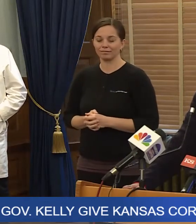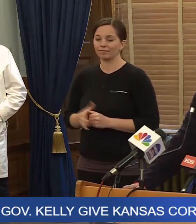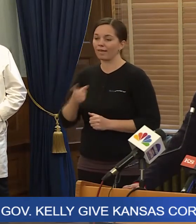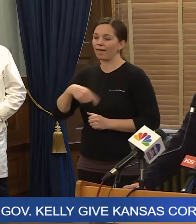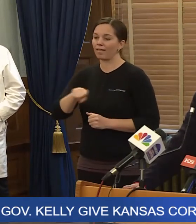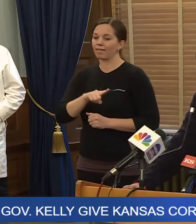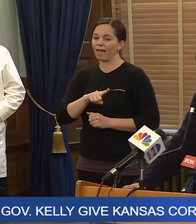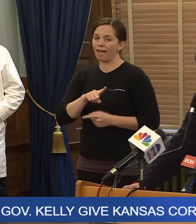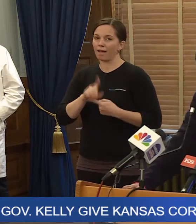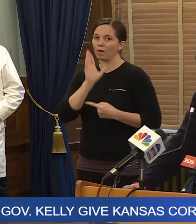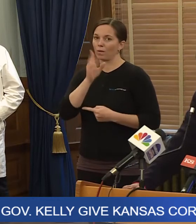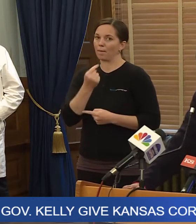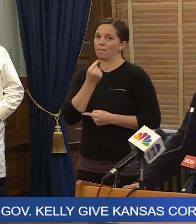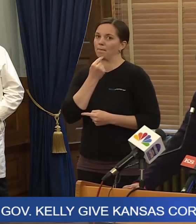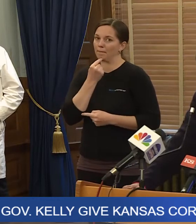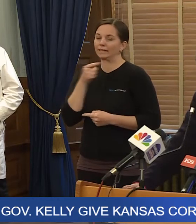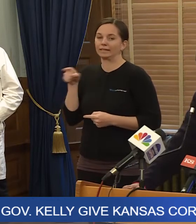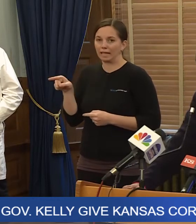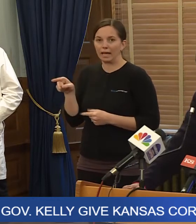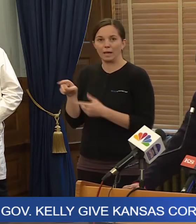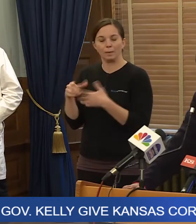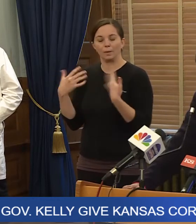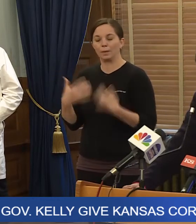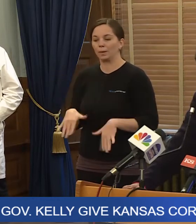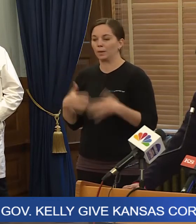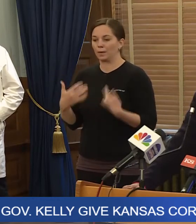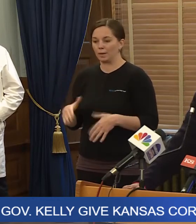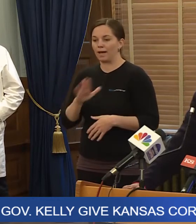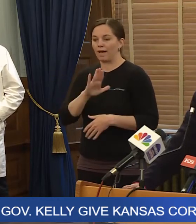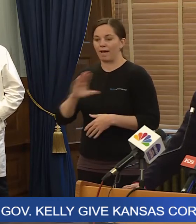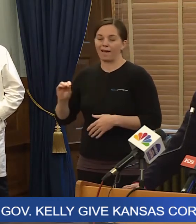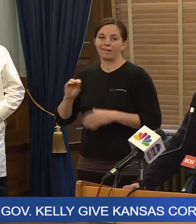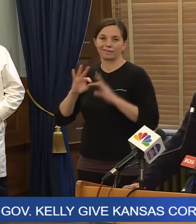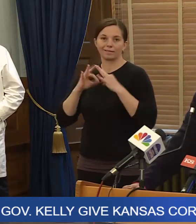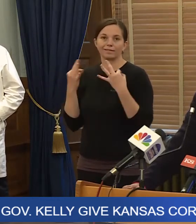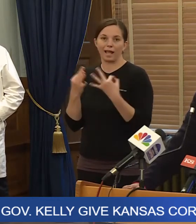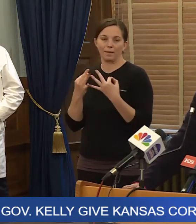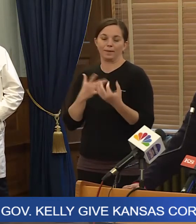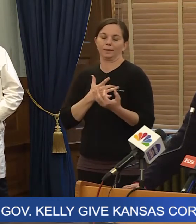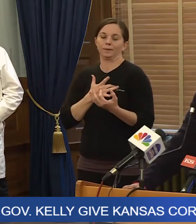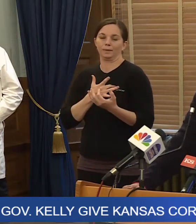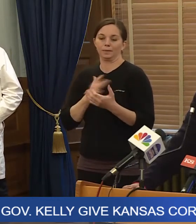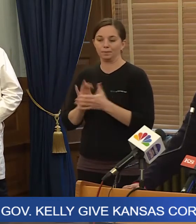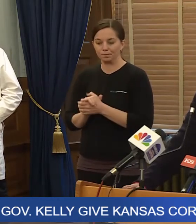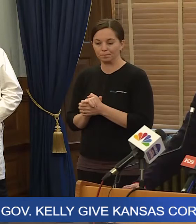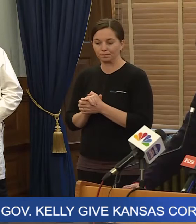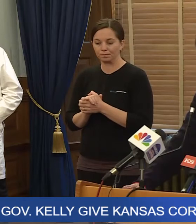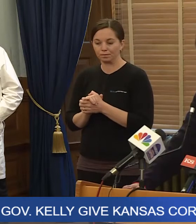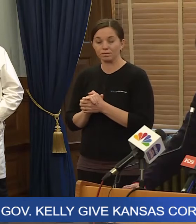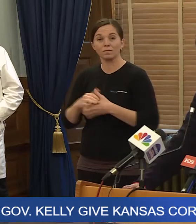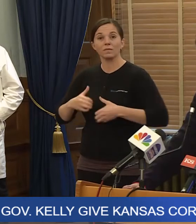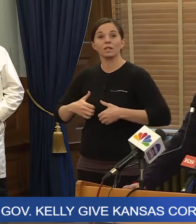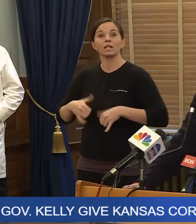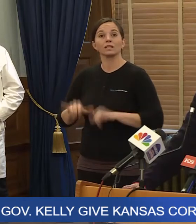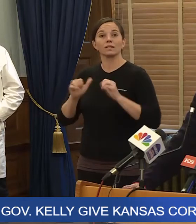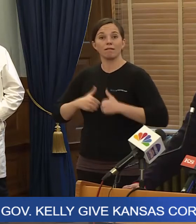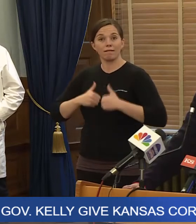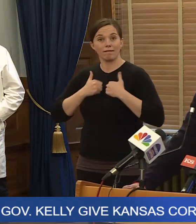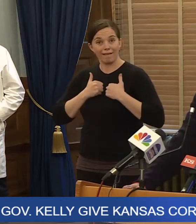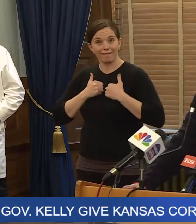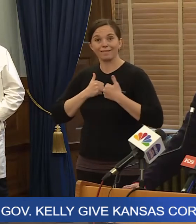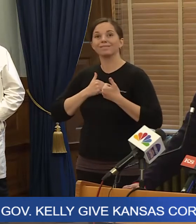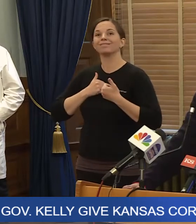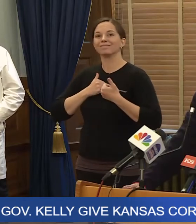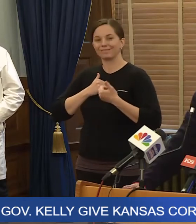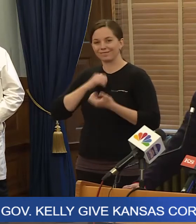him greatly, as will his family. He leaves his wife Susan, his wife of